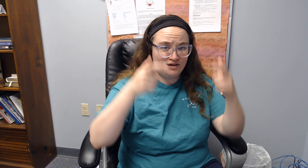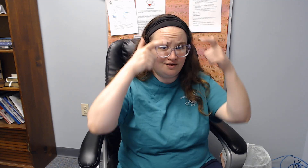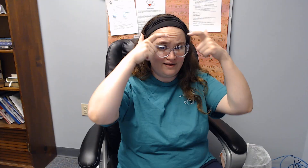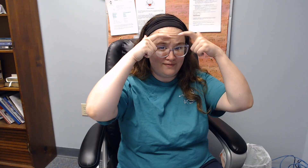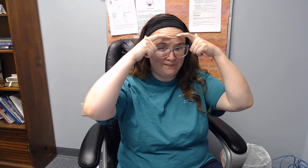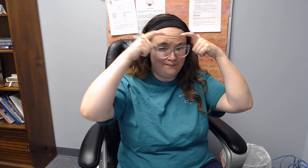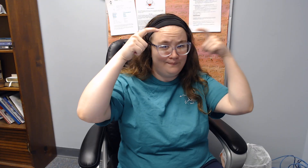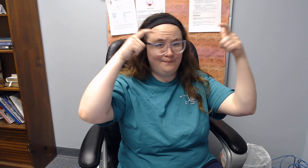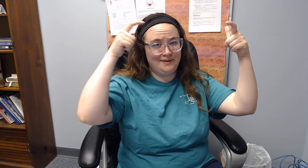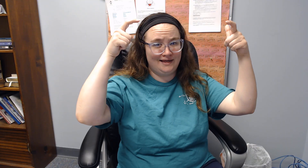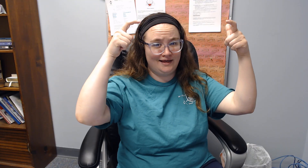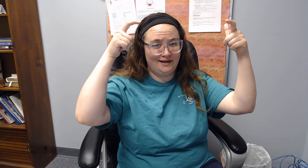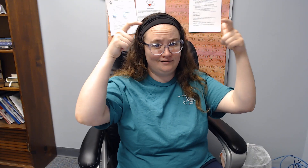You have a big head.